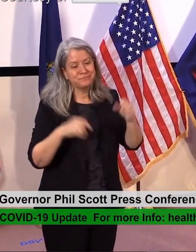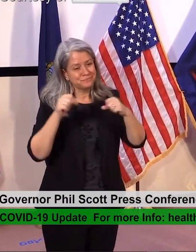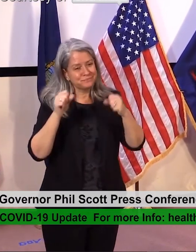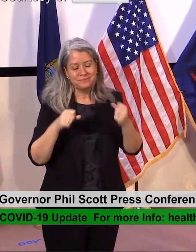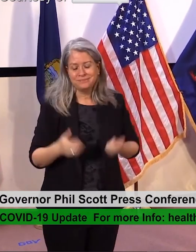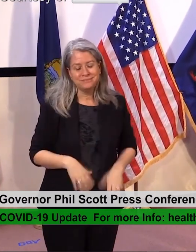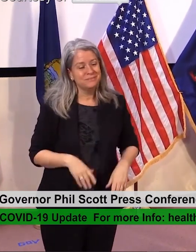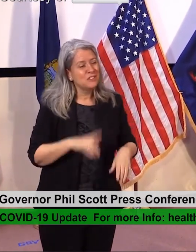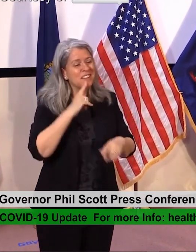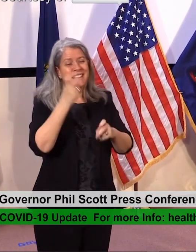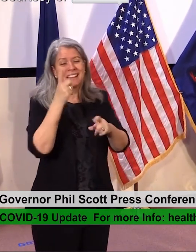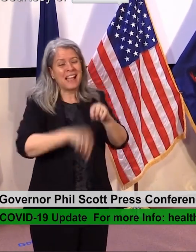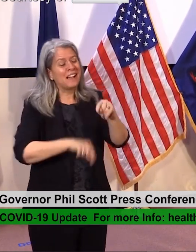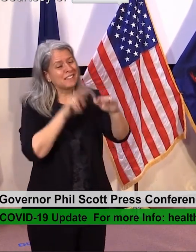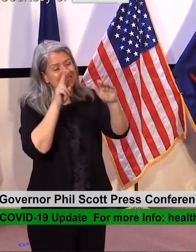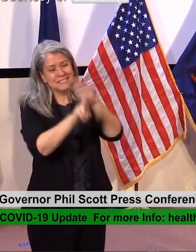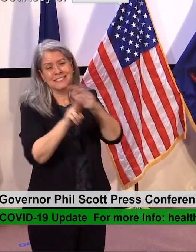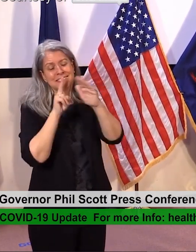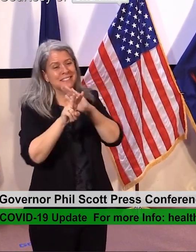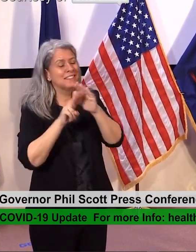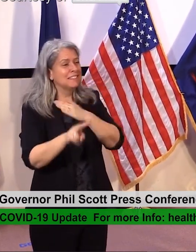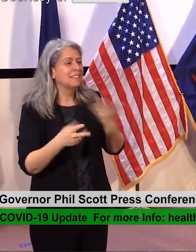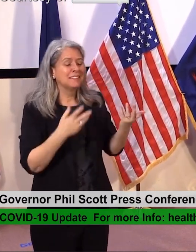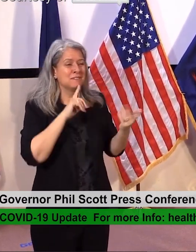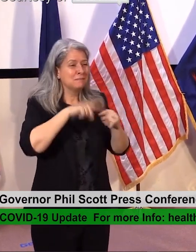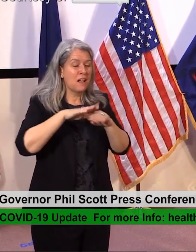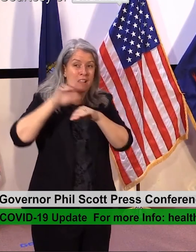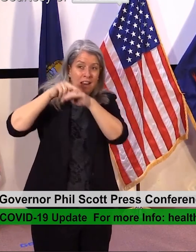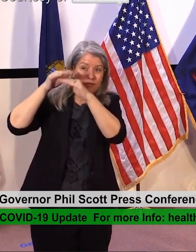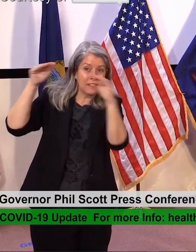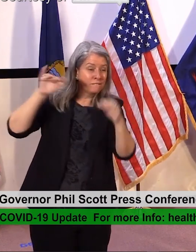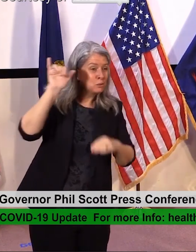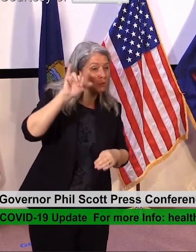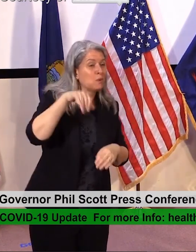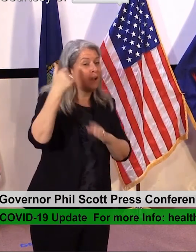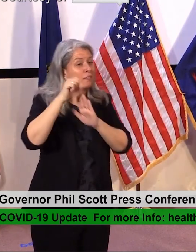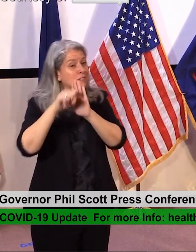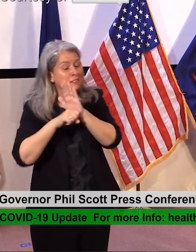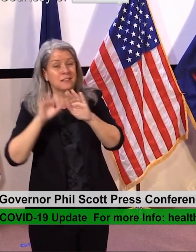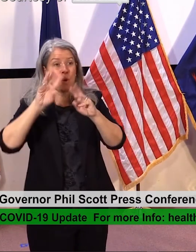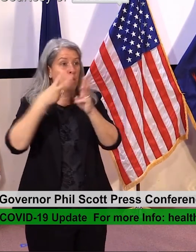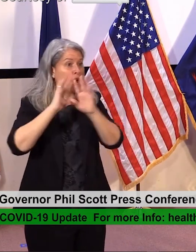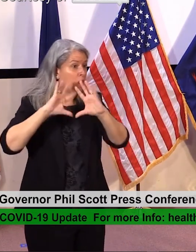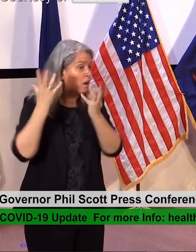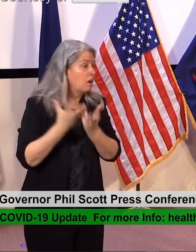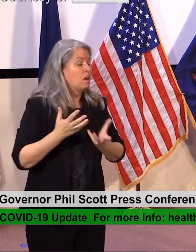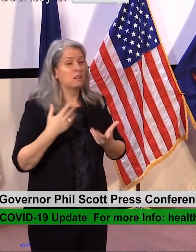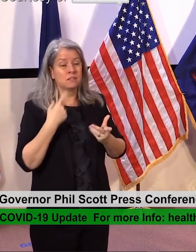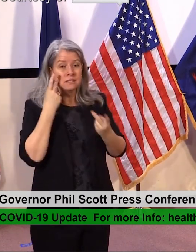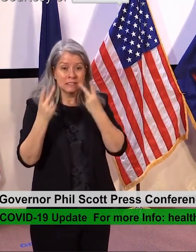know, so much is going to be dependent on what happens on a national level as well. And certainly worldwide, we're learning